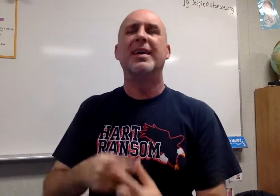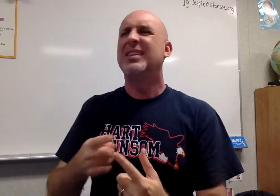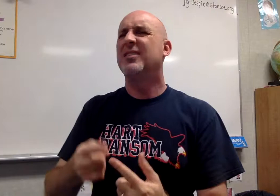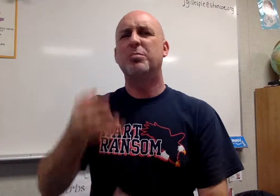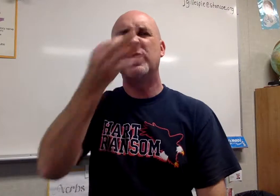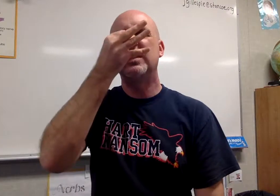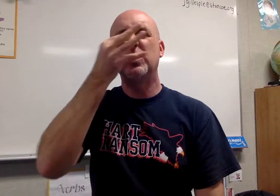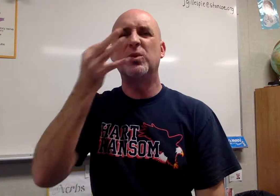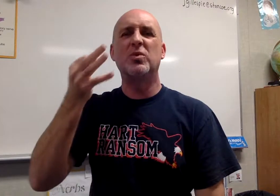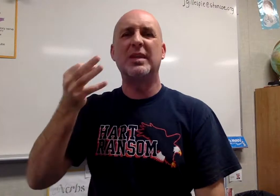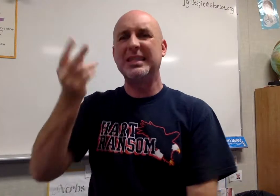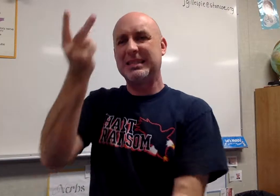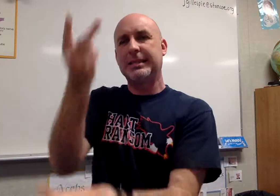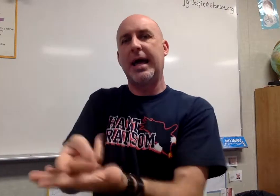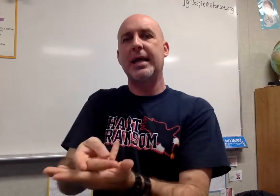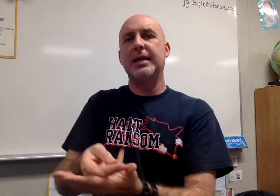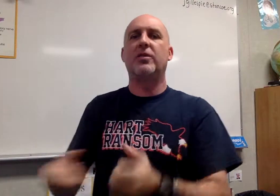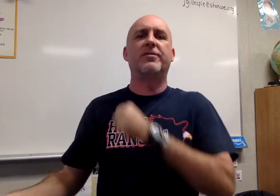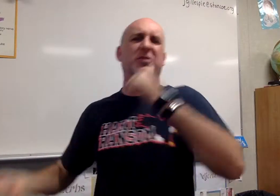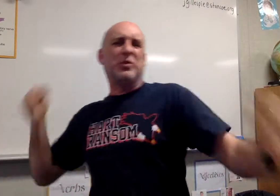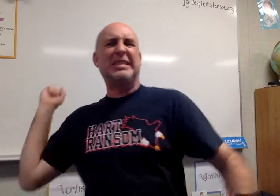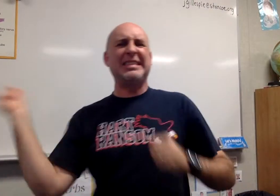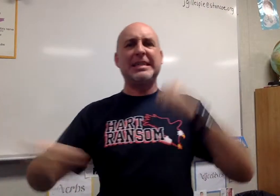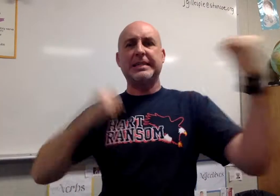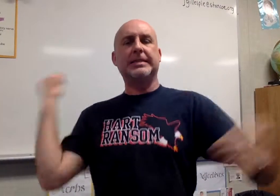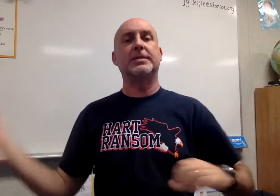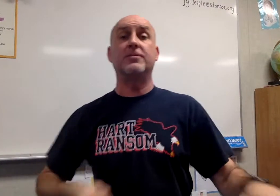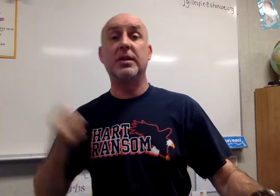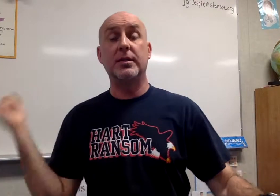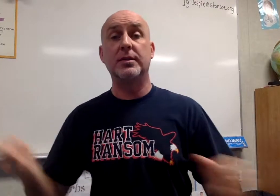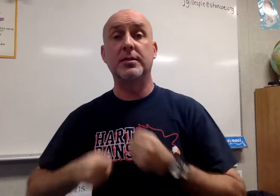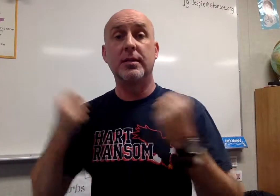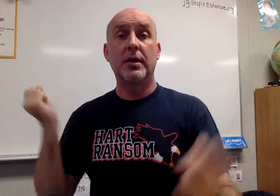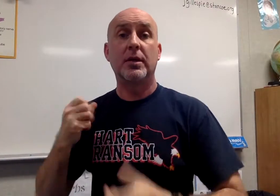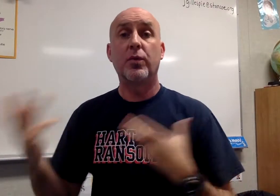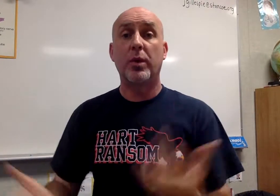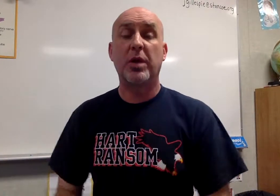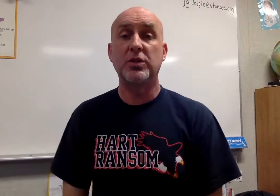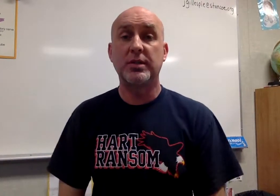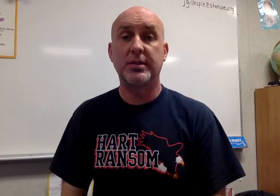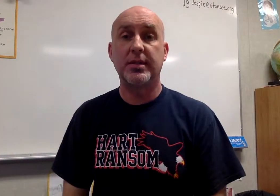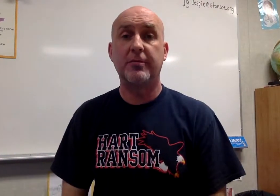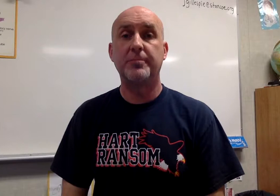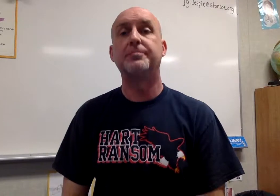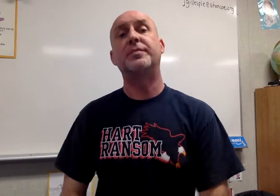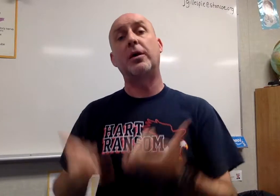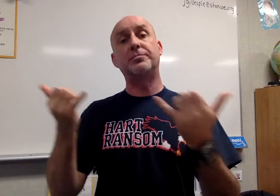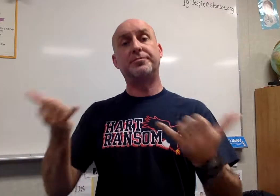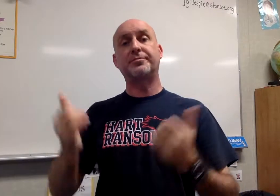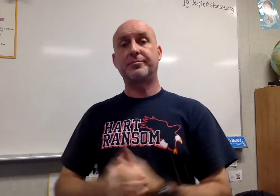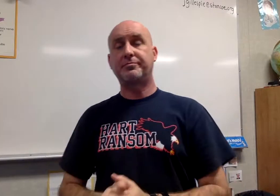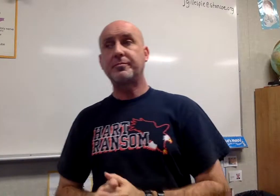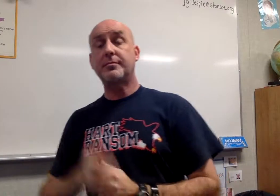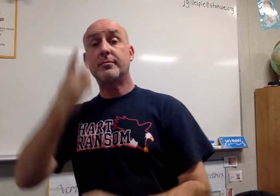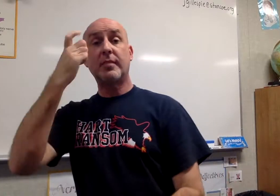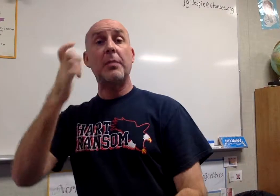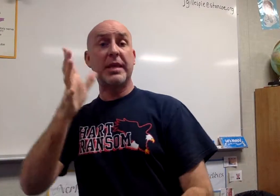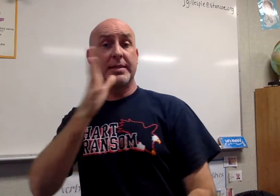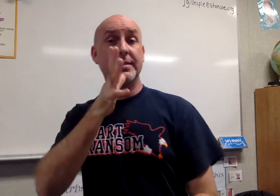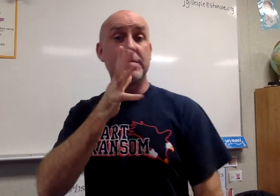Then pretty soon he's lying down the floor, kicking his feet, and he's throwing punches and stuff. Now, because this